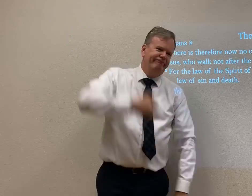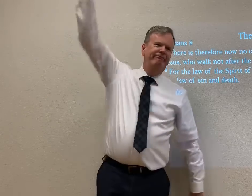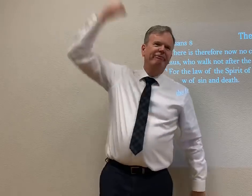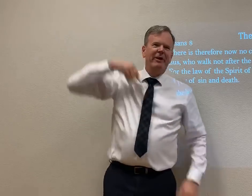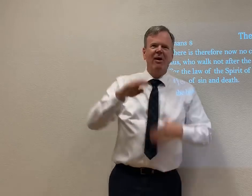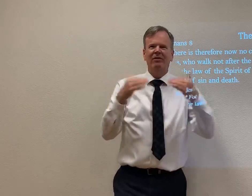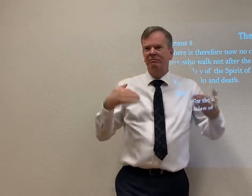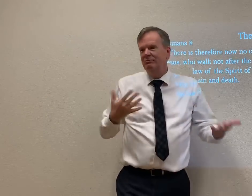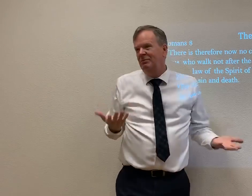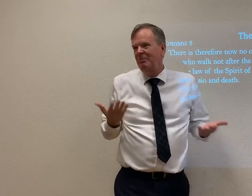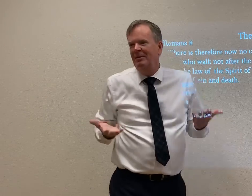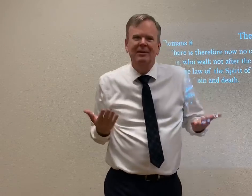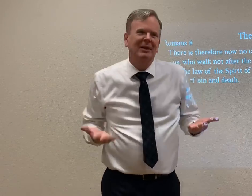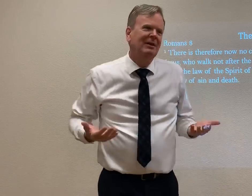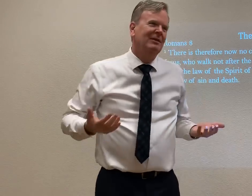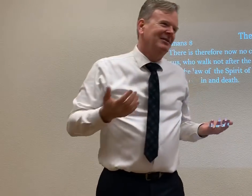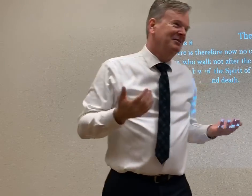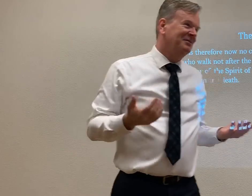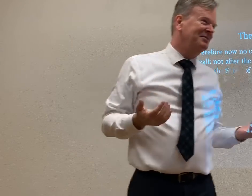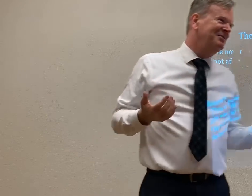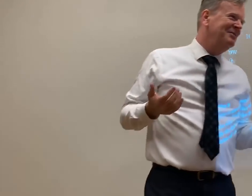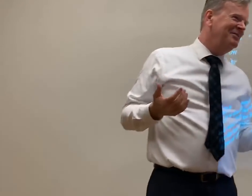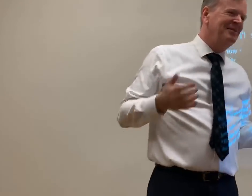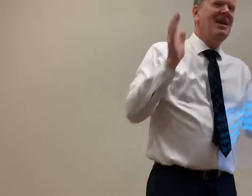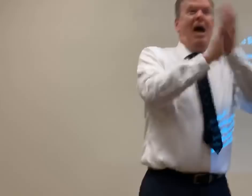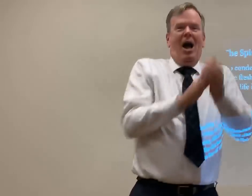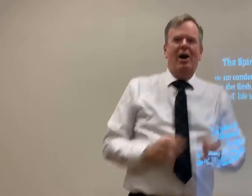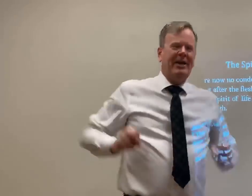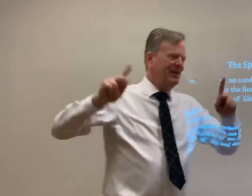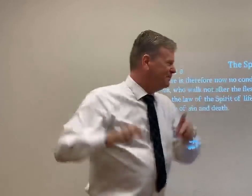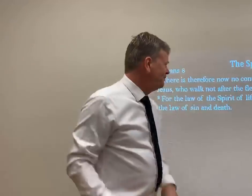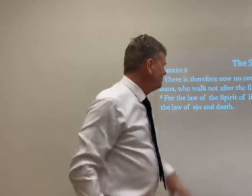enough, I'm going to need to take you home. That's the only time I'll stop. Okay.